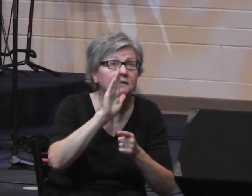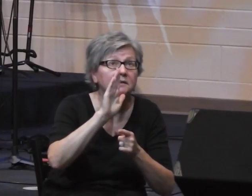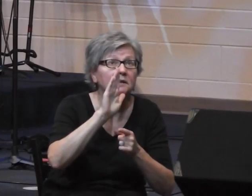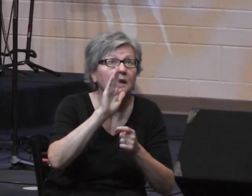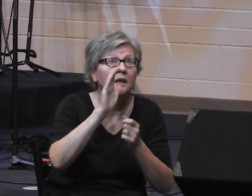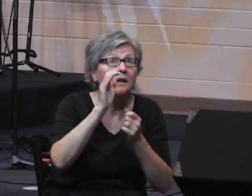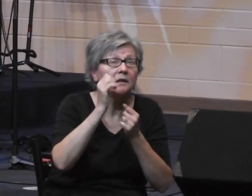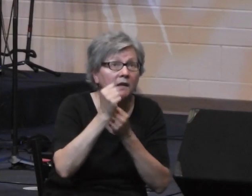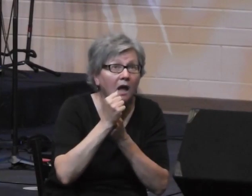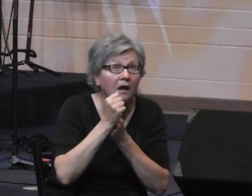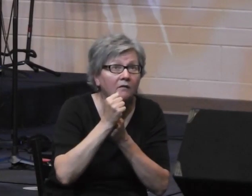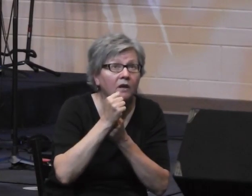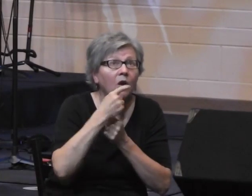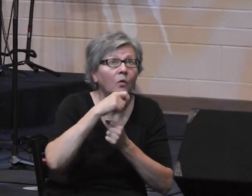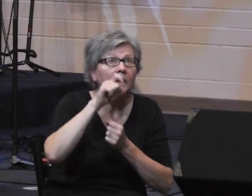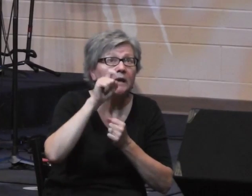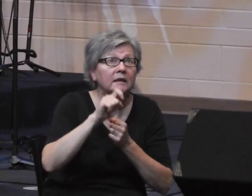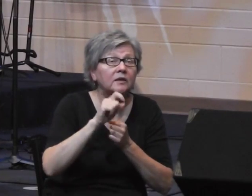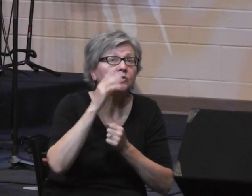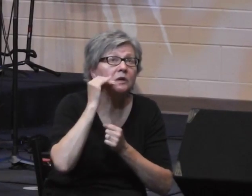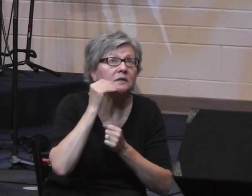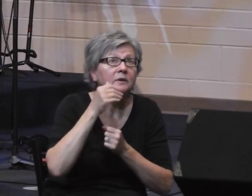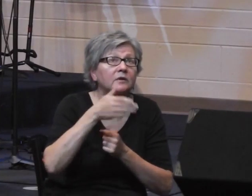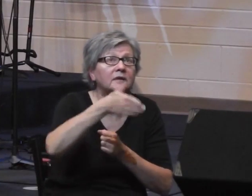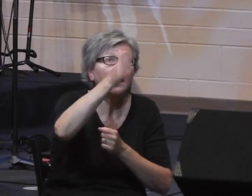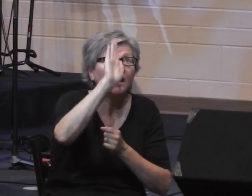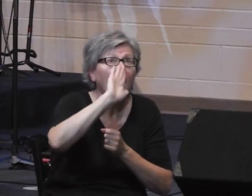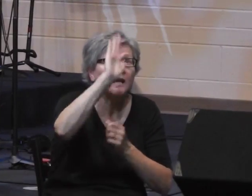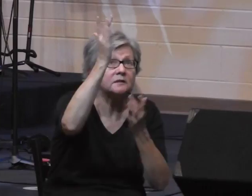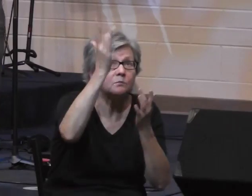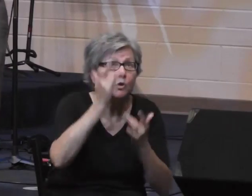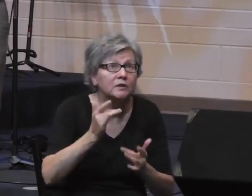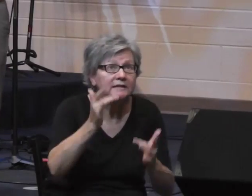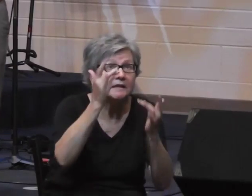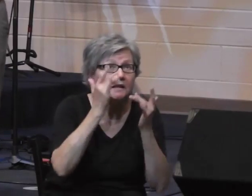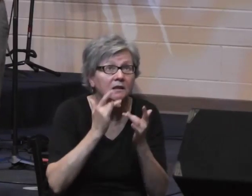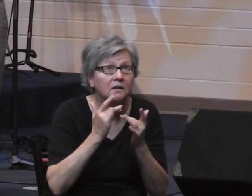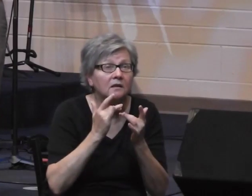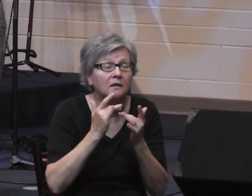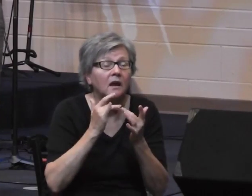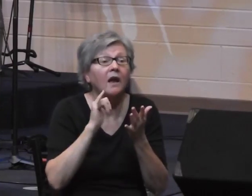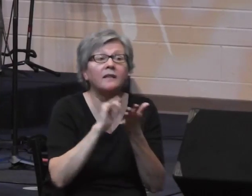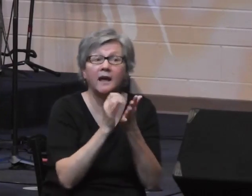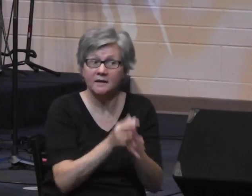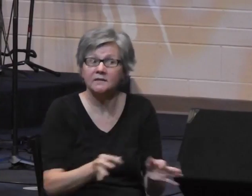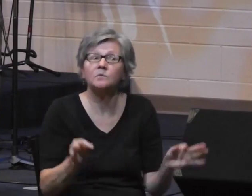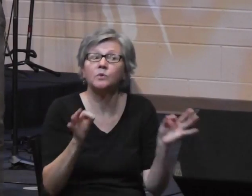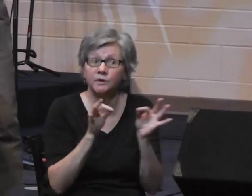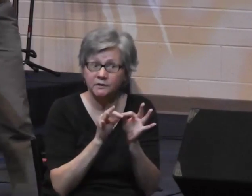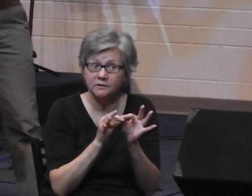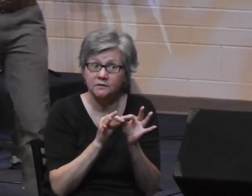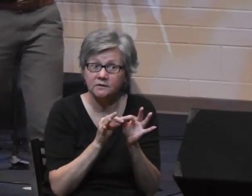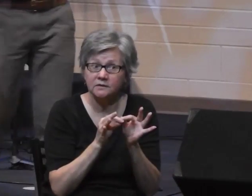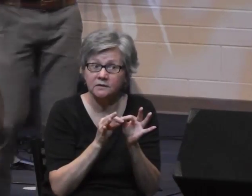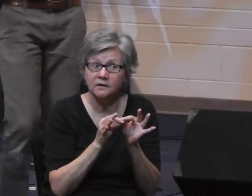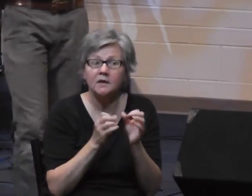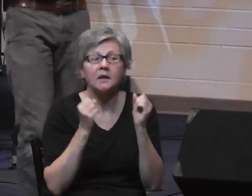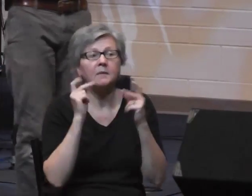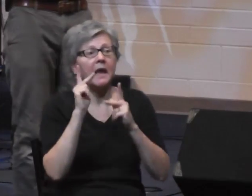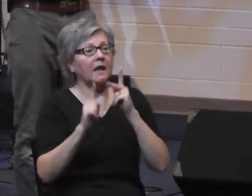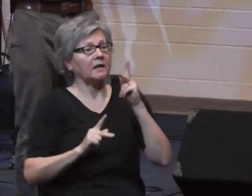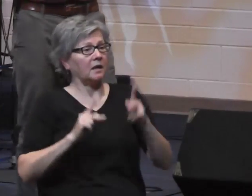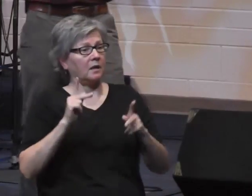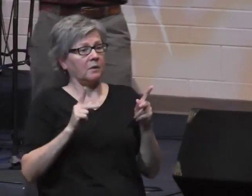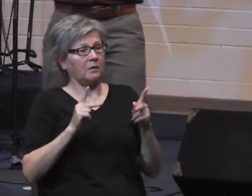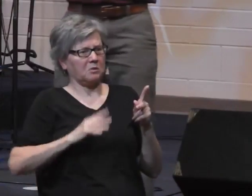God's mercy. And I think that's critical because in my experience, a fair number of people in the world today who